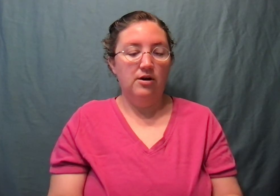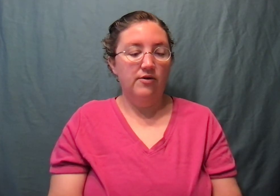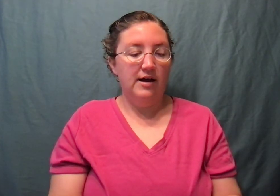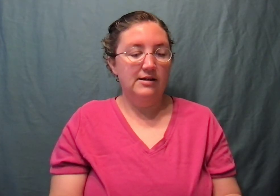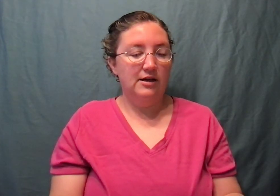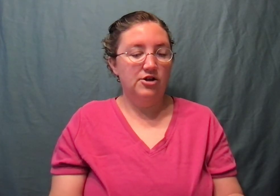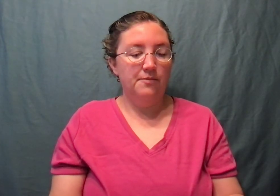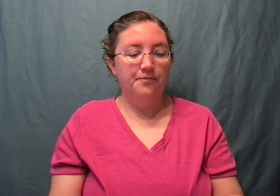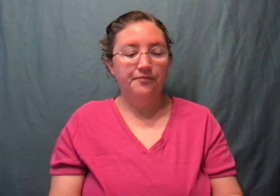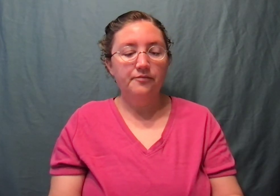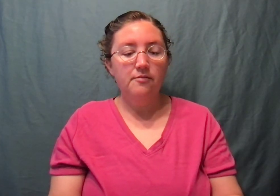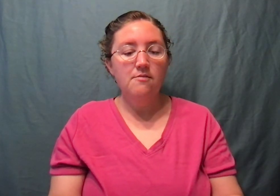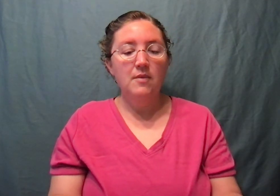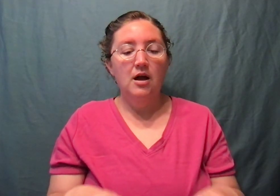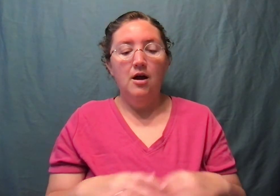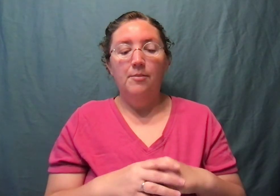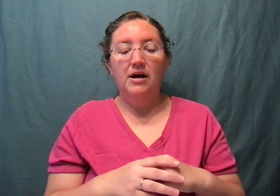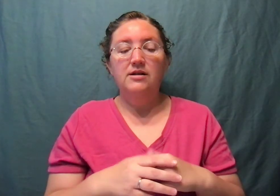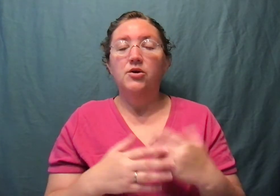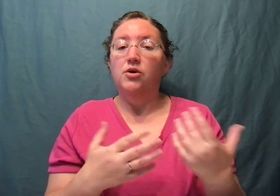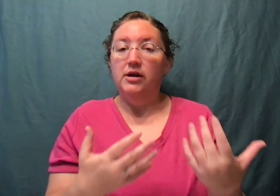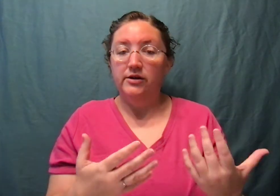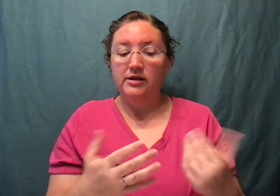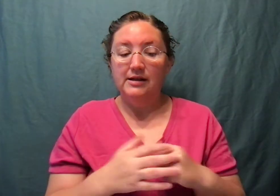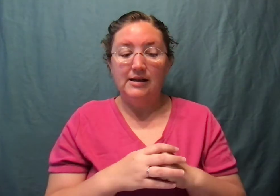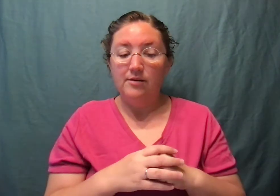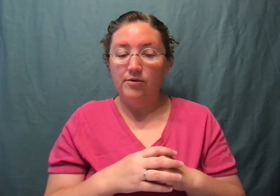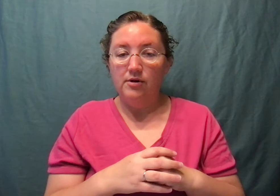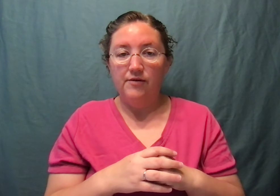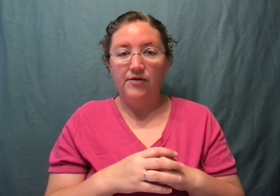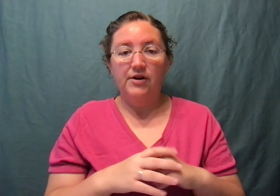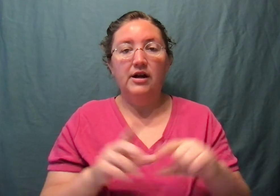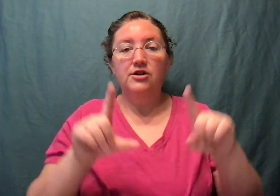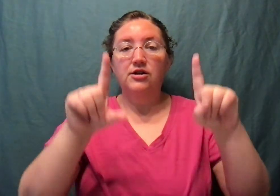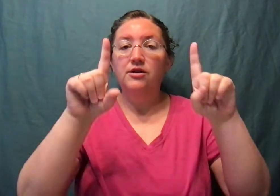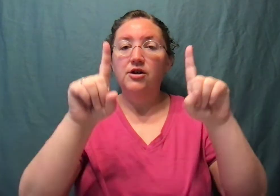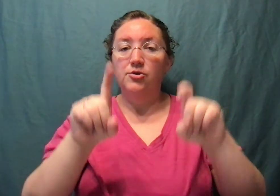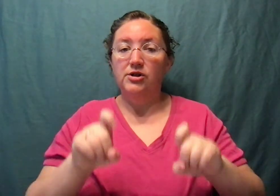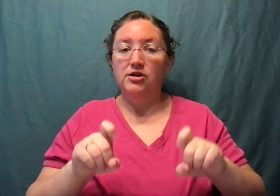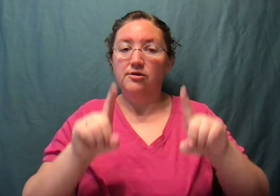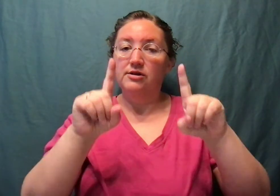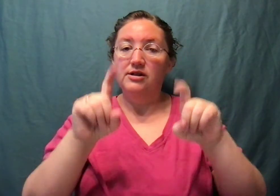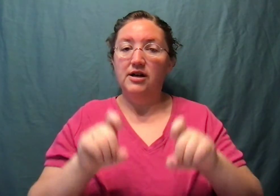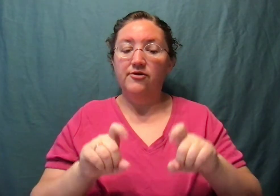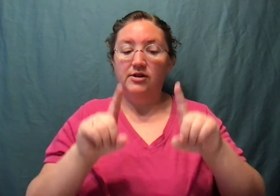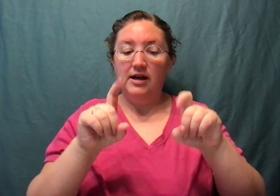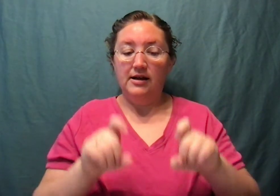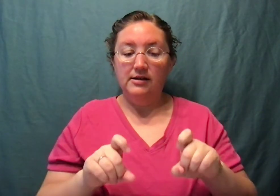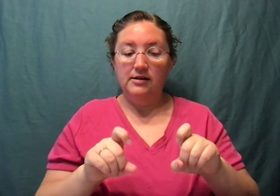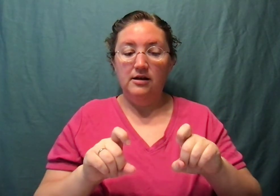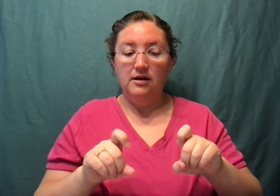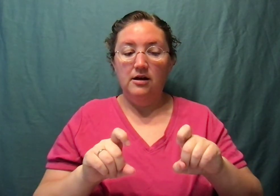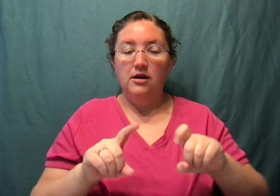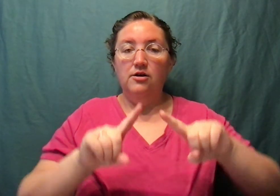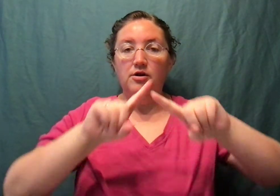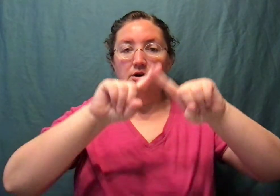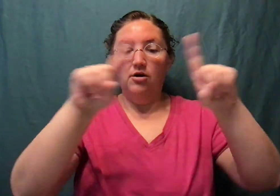that section. But here's an example of a variation. So we just learned the sign for test. You can